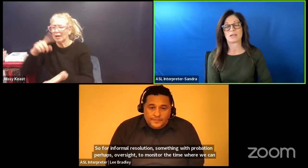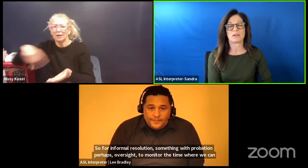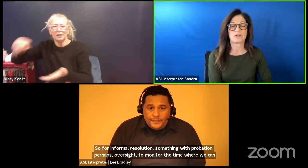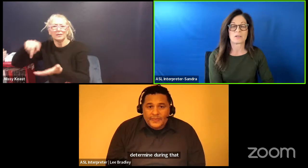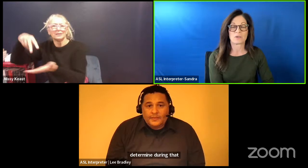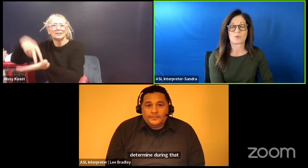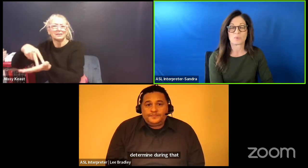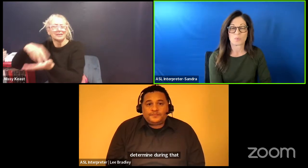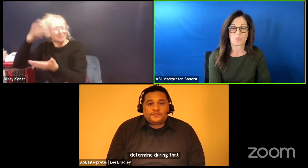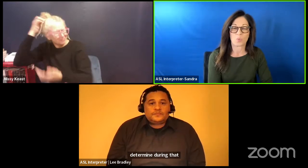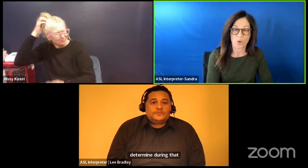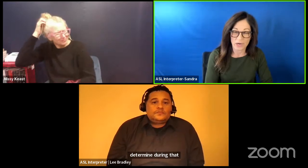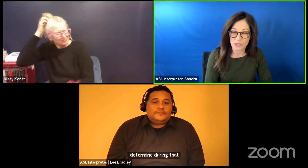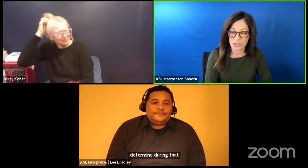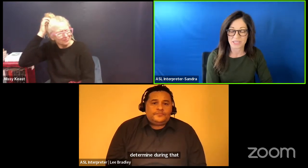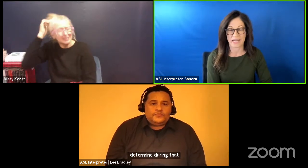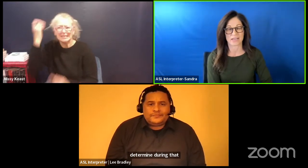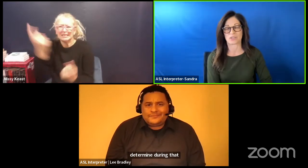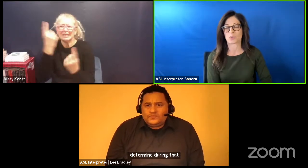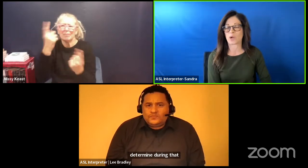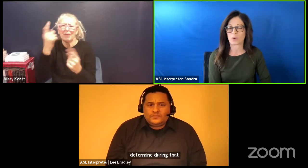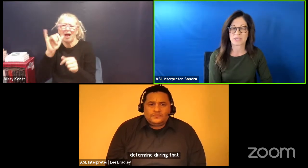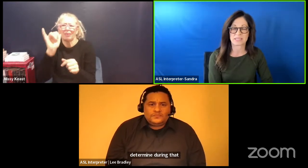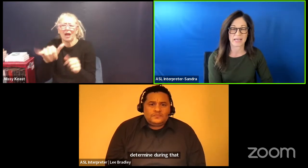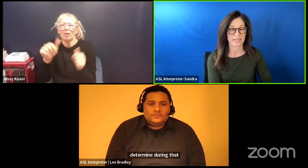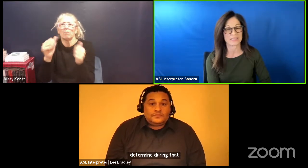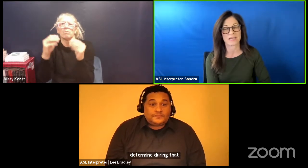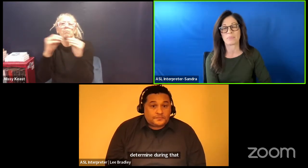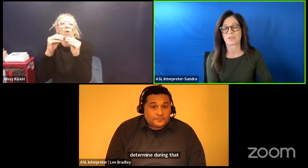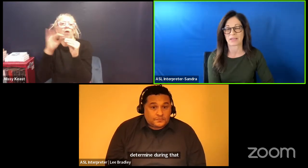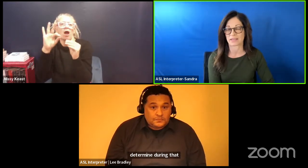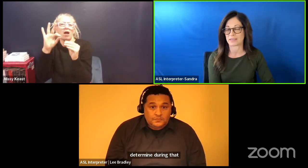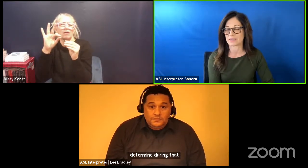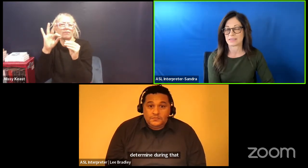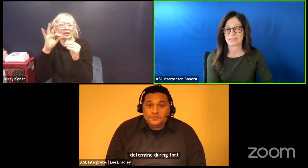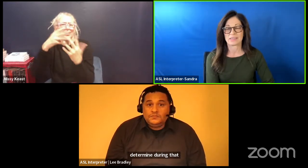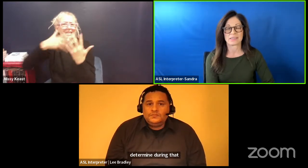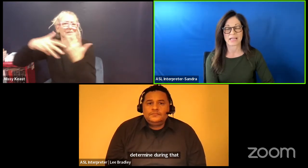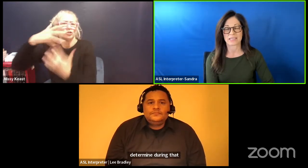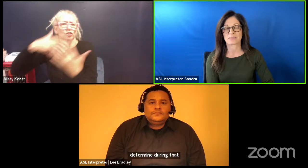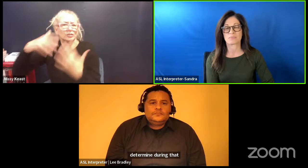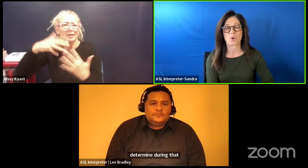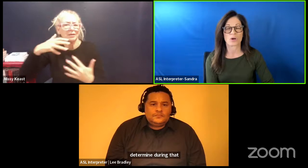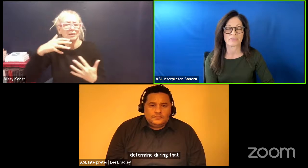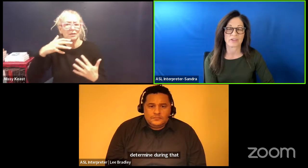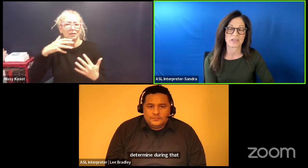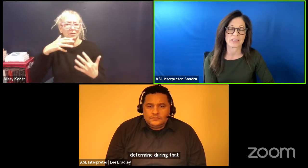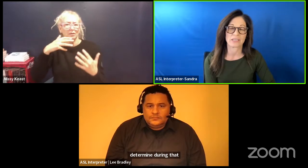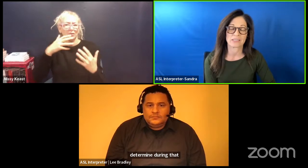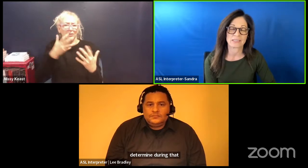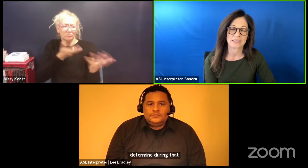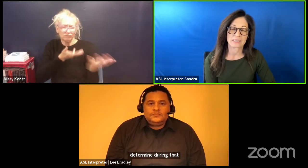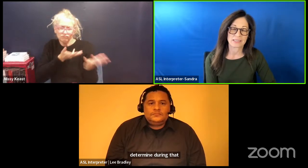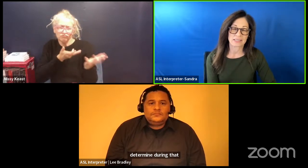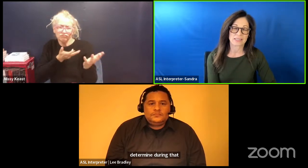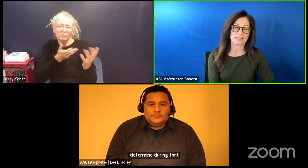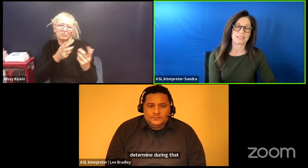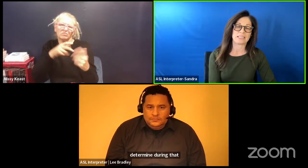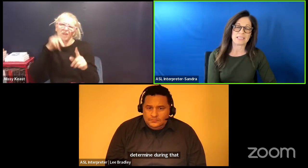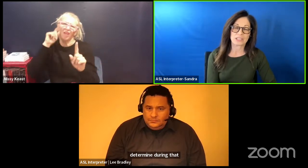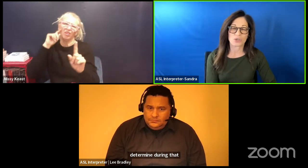see where she stands or where we stand, something that is more of a